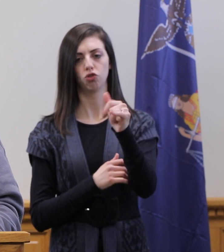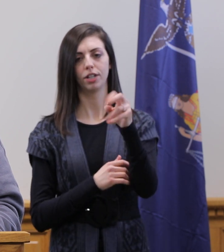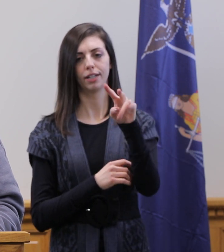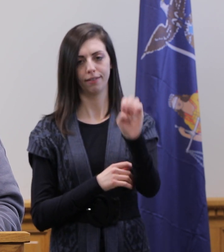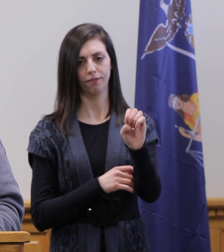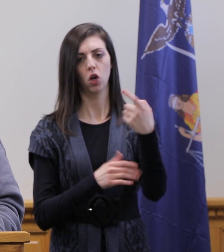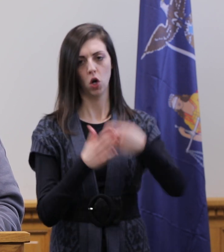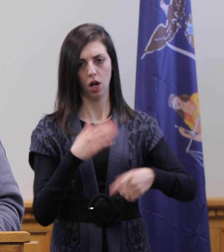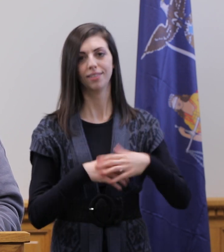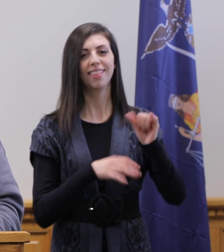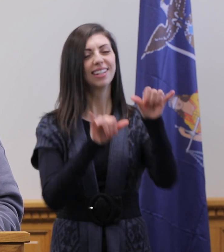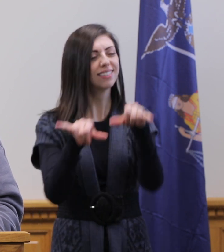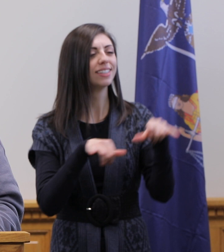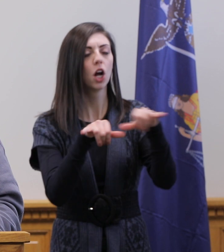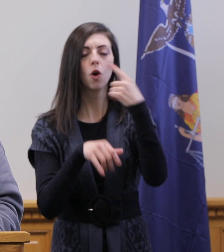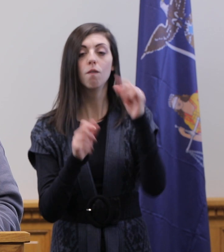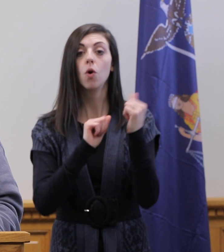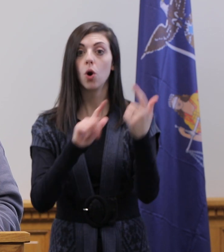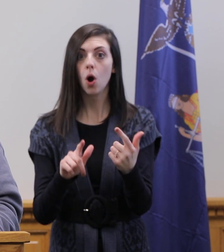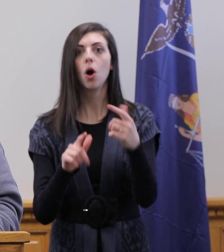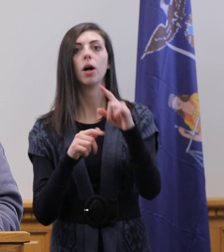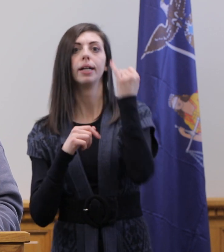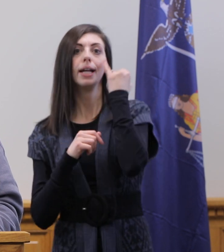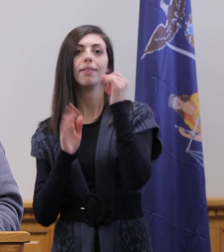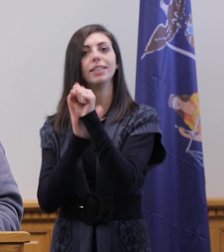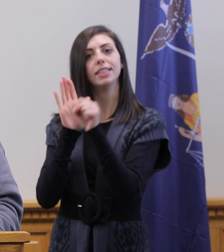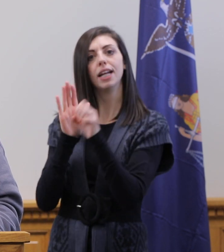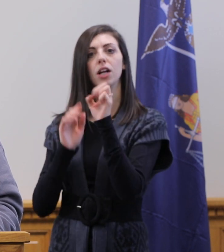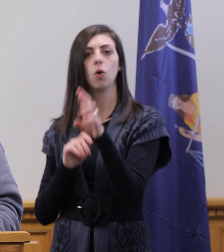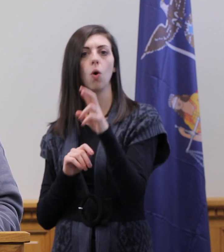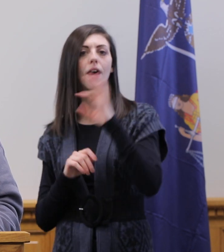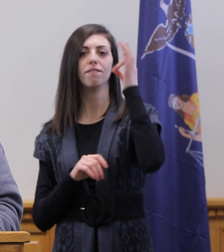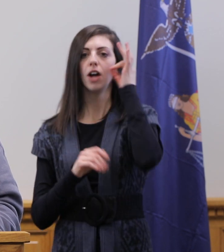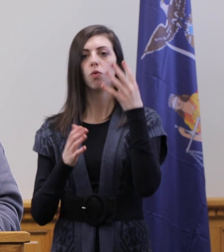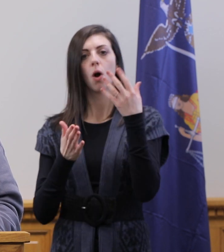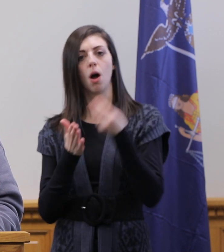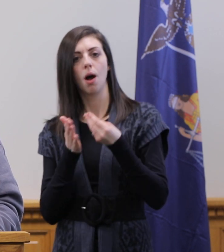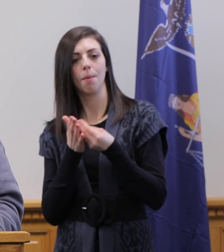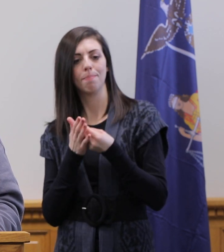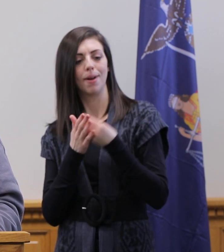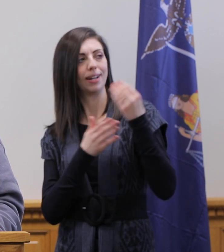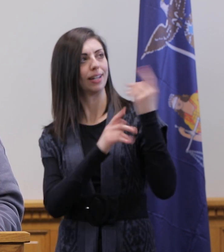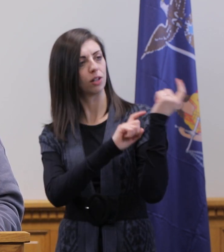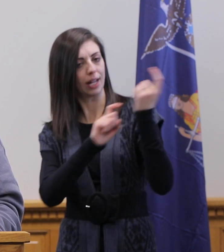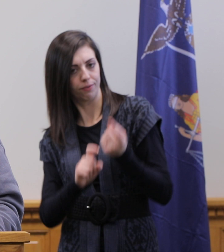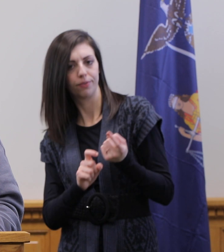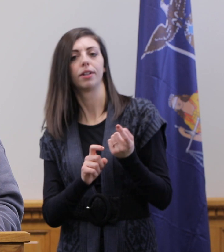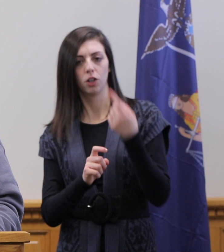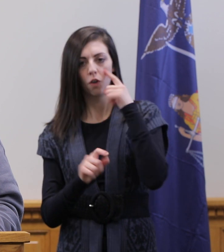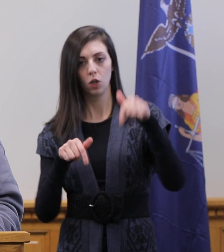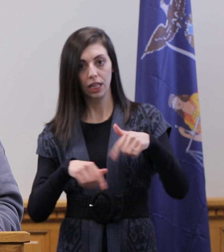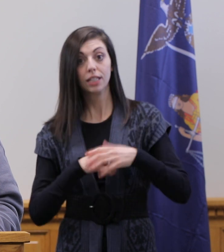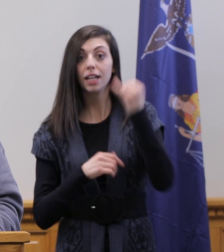standard practice for all our vaccination clinics when state or federally funded vaccine is used. If a person has no